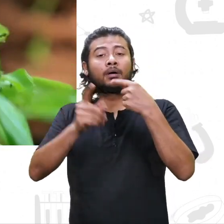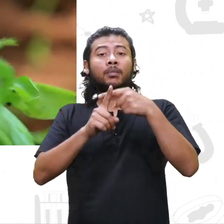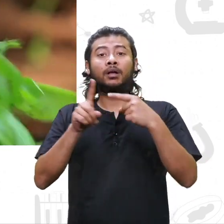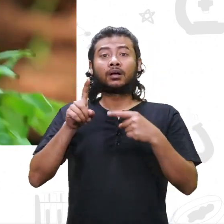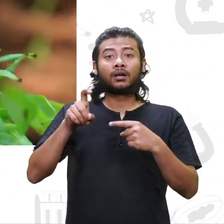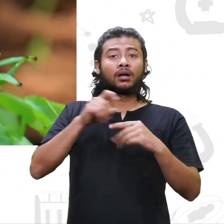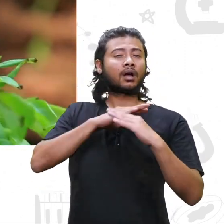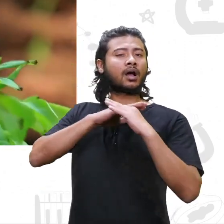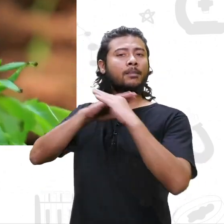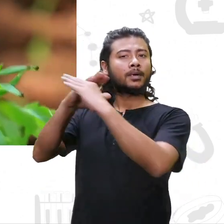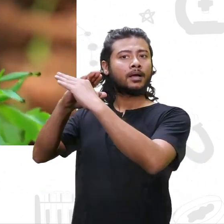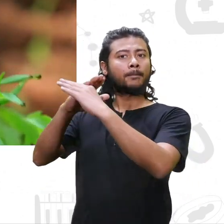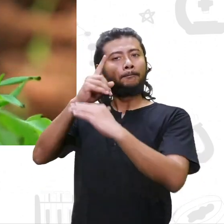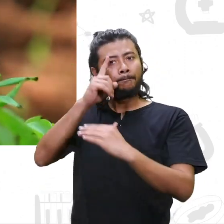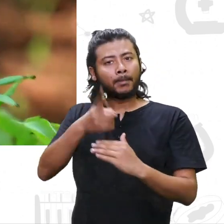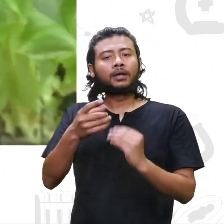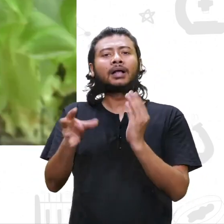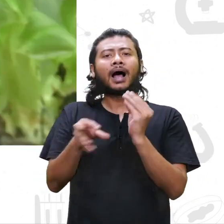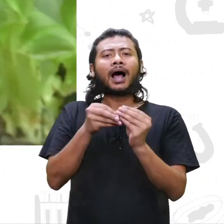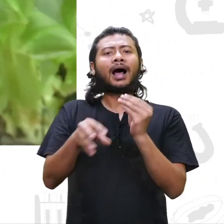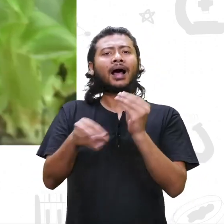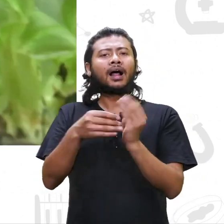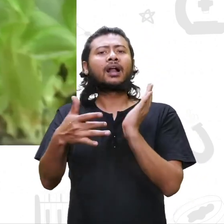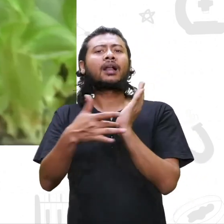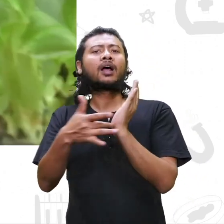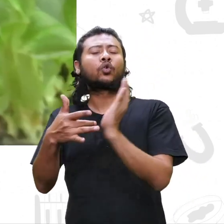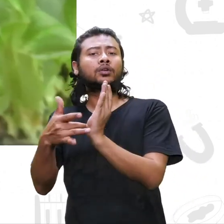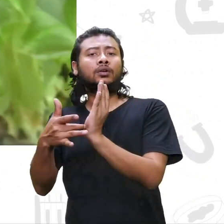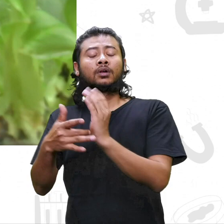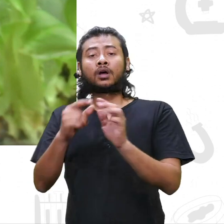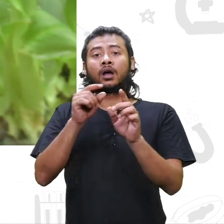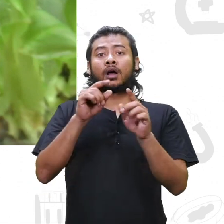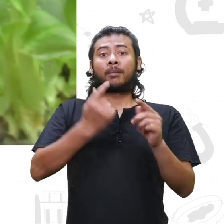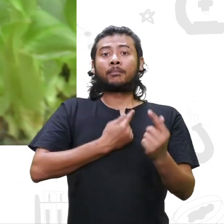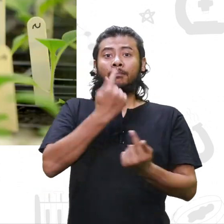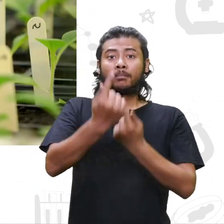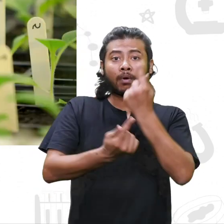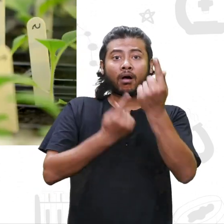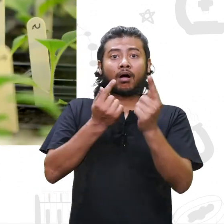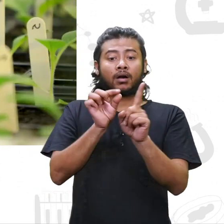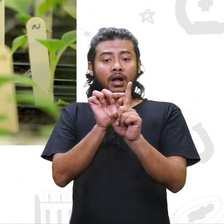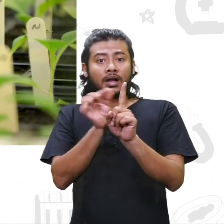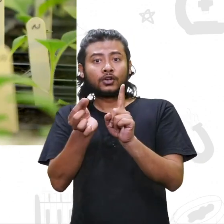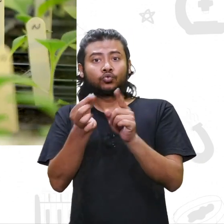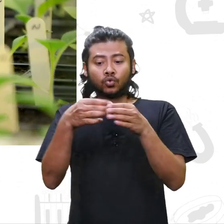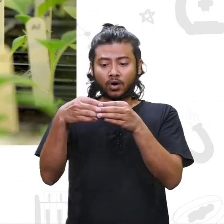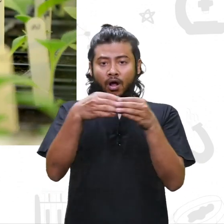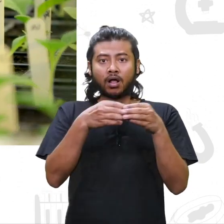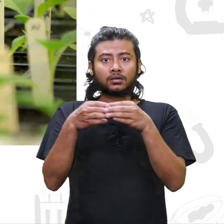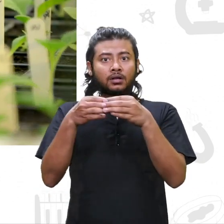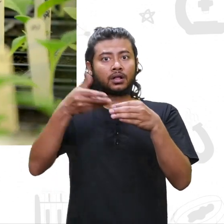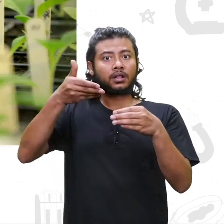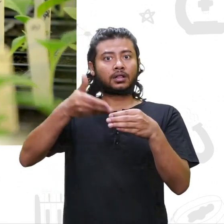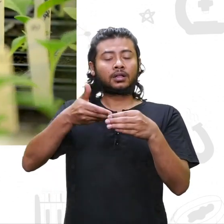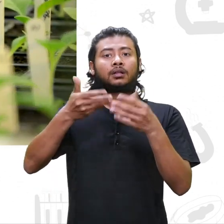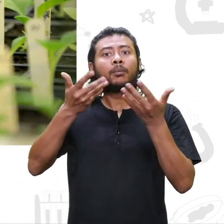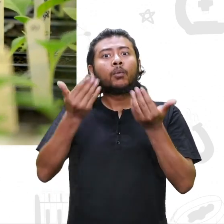has also increased. Plant tissue culture has emerged as an important biotechnological and commercially possible mode